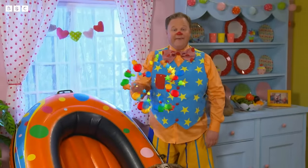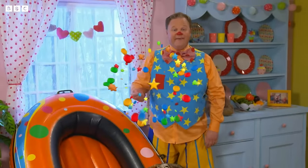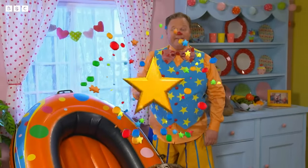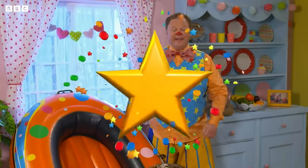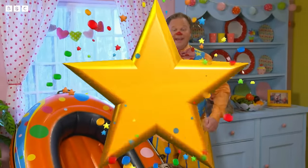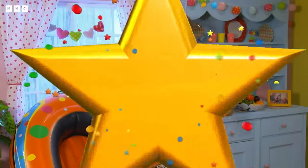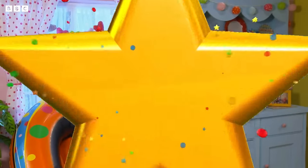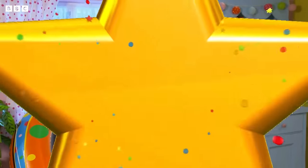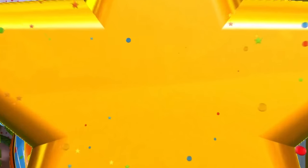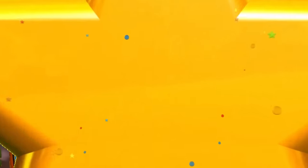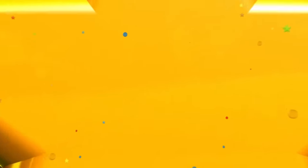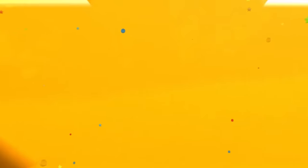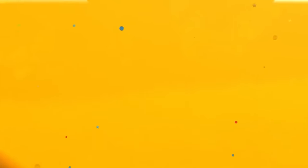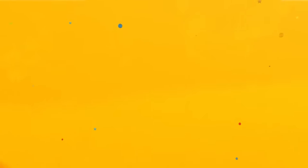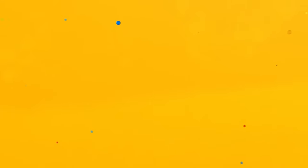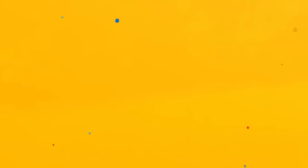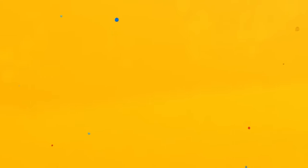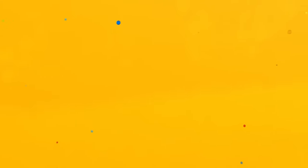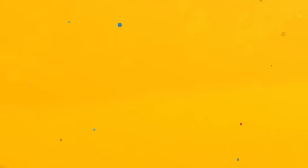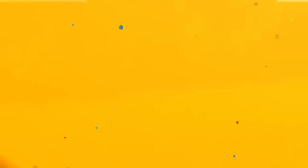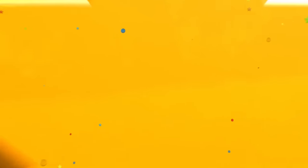all shining stars.